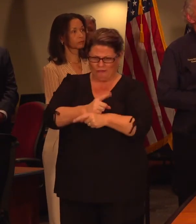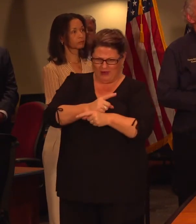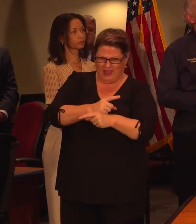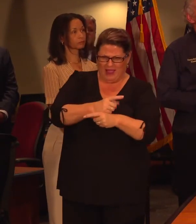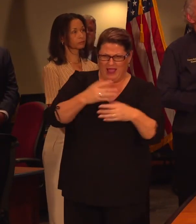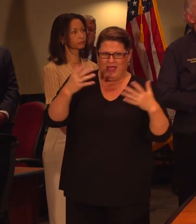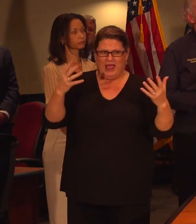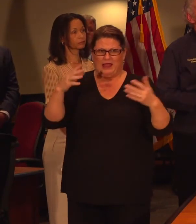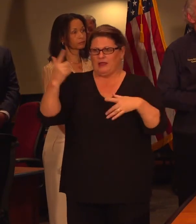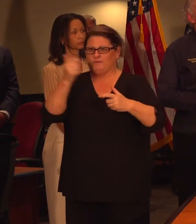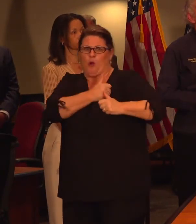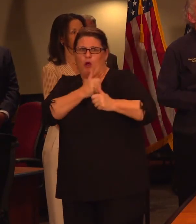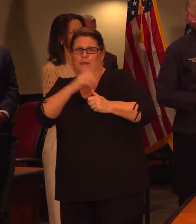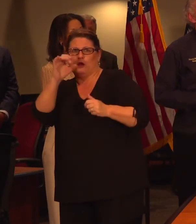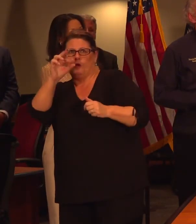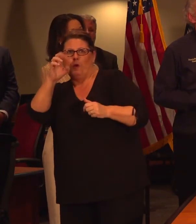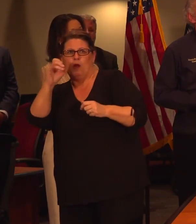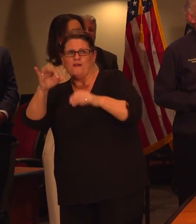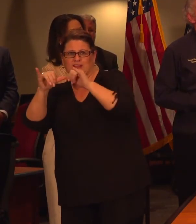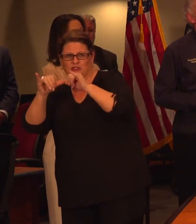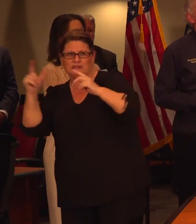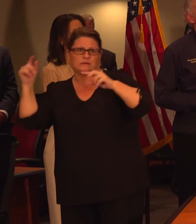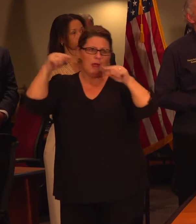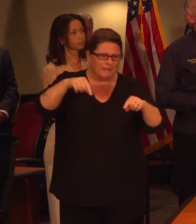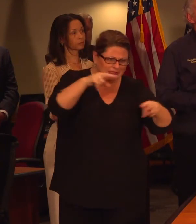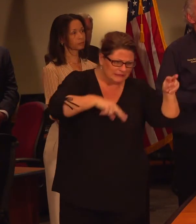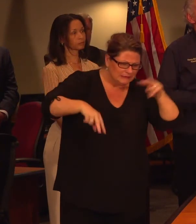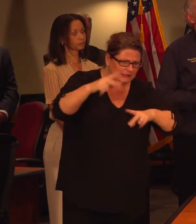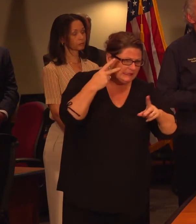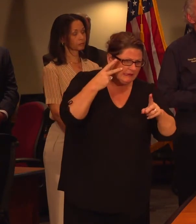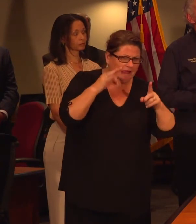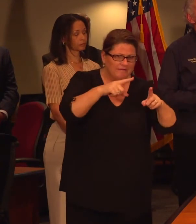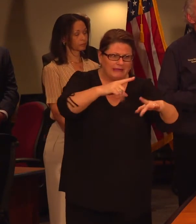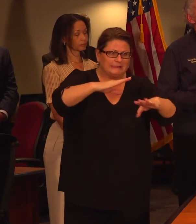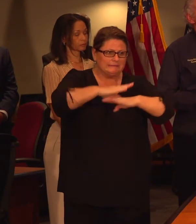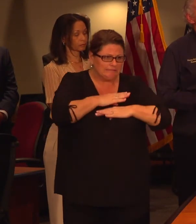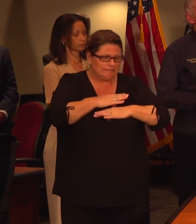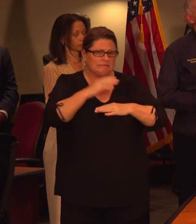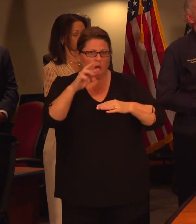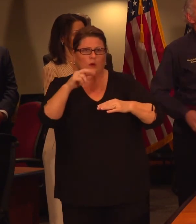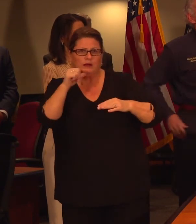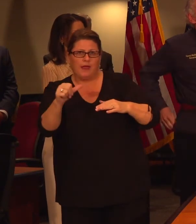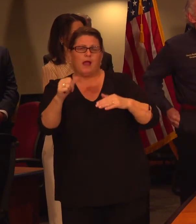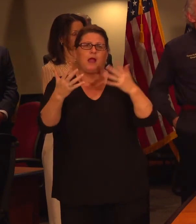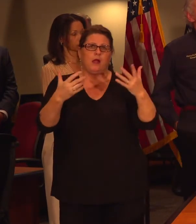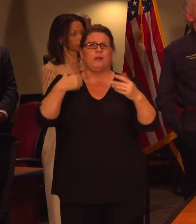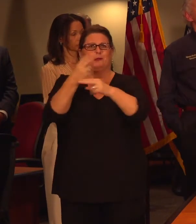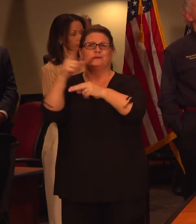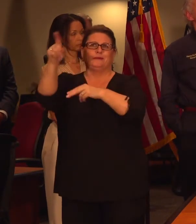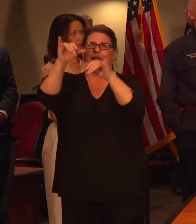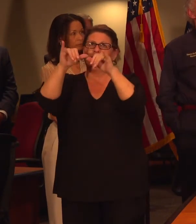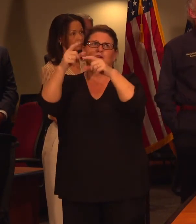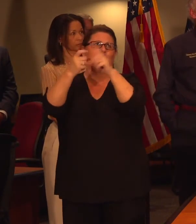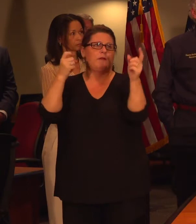the Army Corps of Engineers, and they're doing this throughout the country now, but we're utilizing some guidelines that they have in place. We're using engineers from